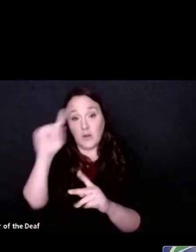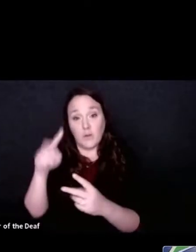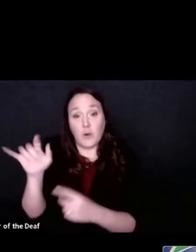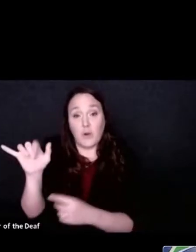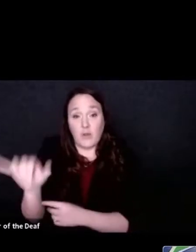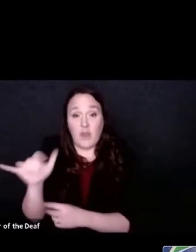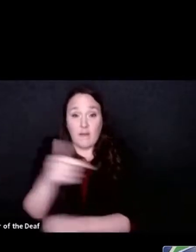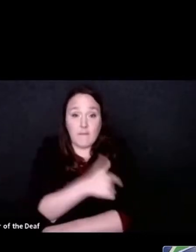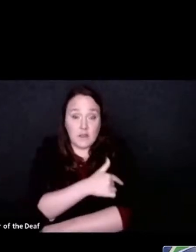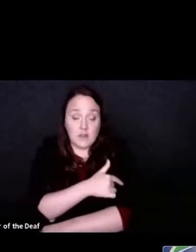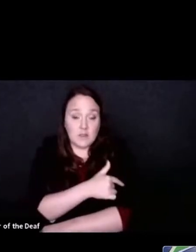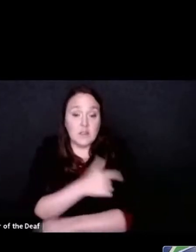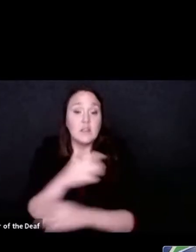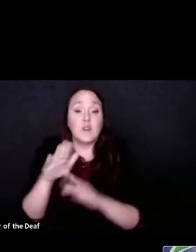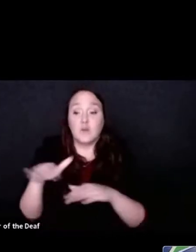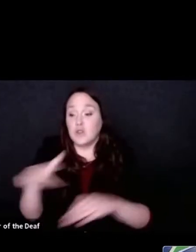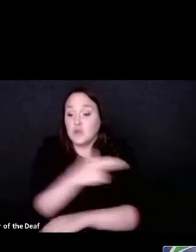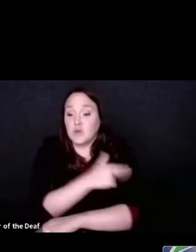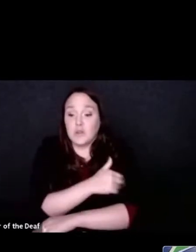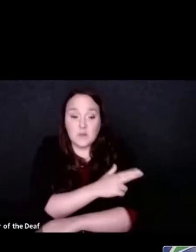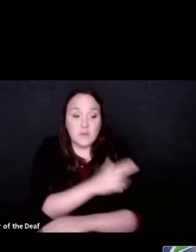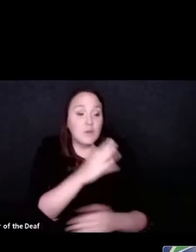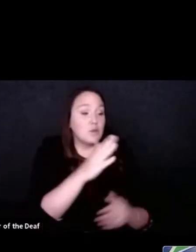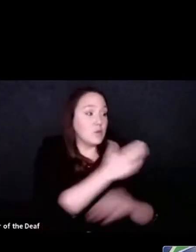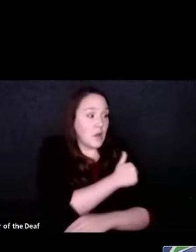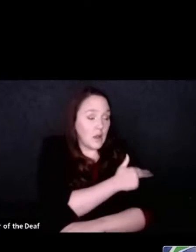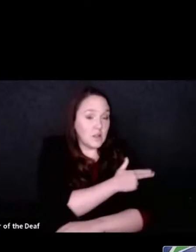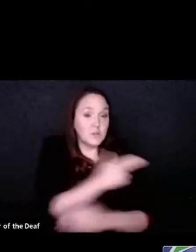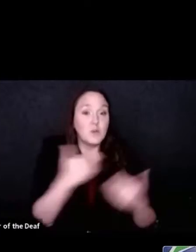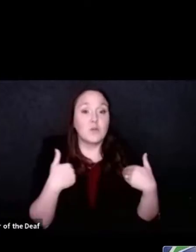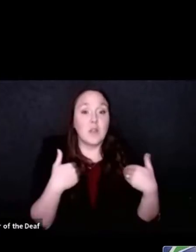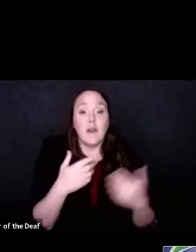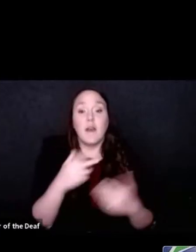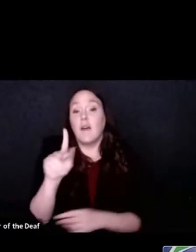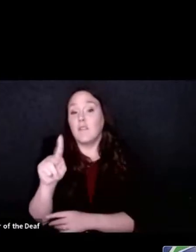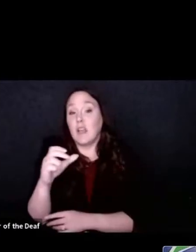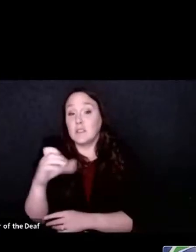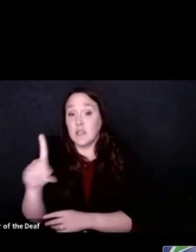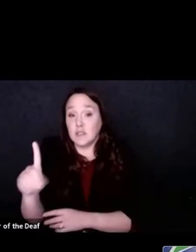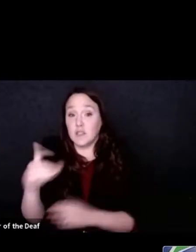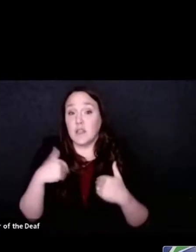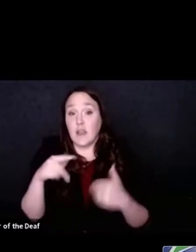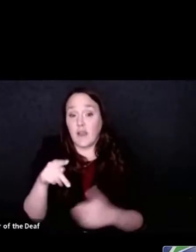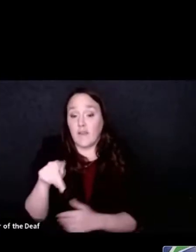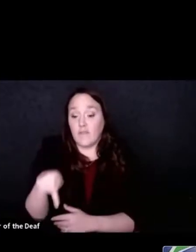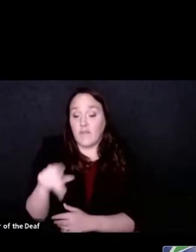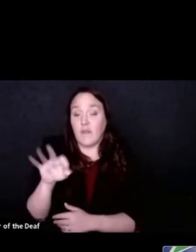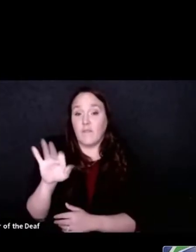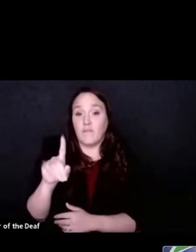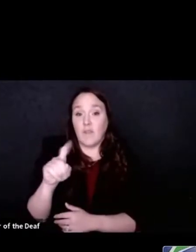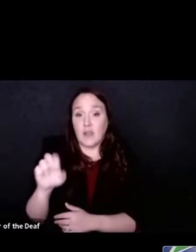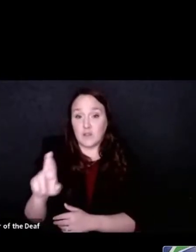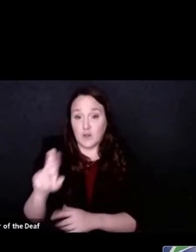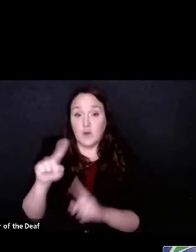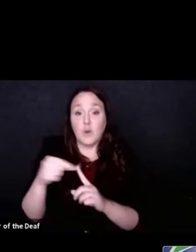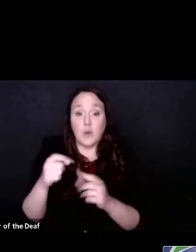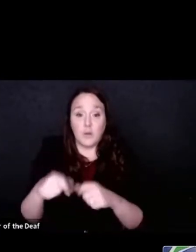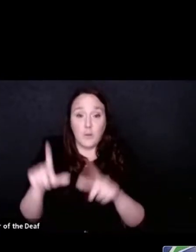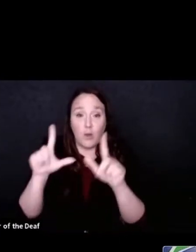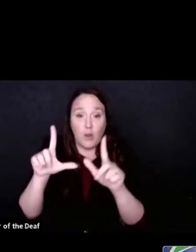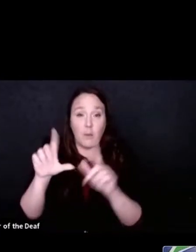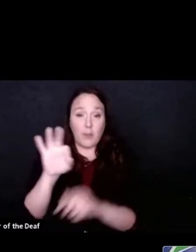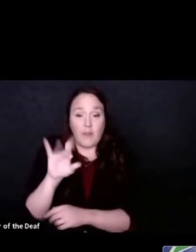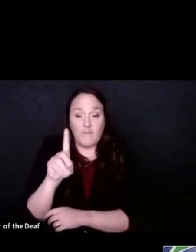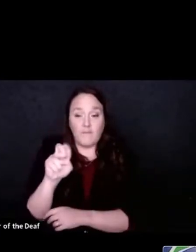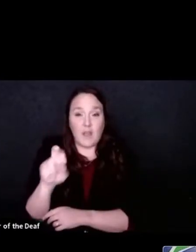partners at Children's Hospital and the hospitals have Pfizer. We have Pfizer. But when you go to vaccinefinder.org, look for those. And then as far as